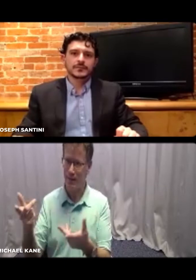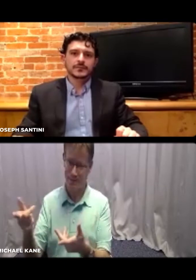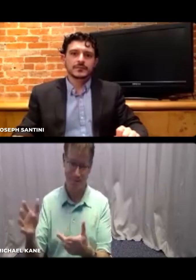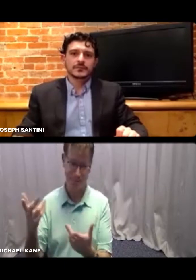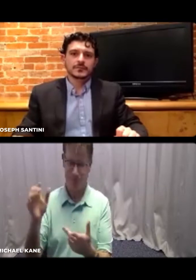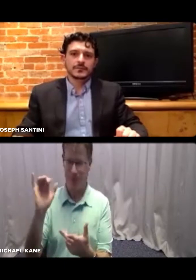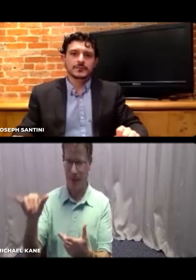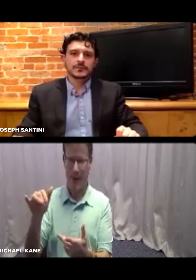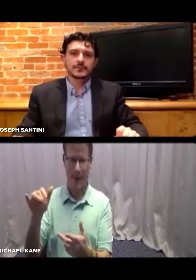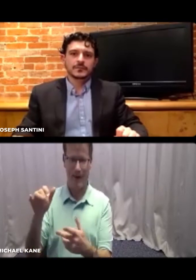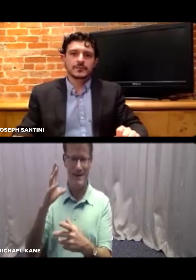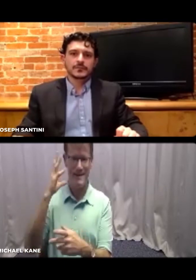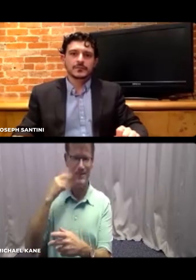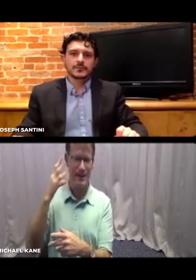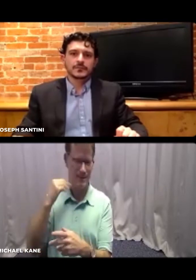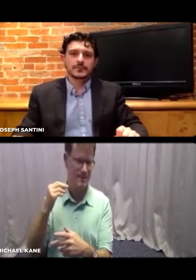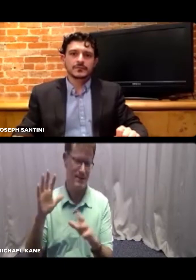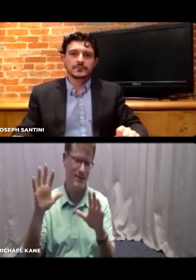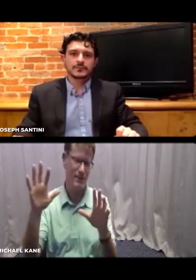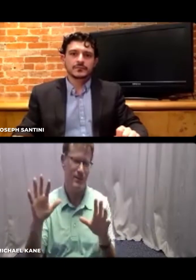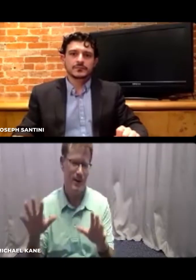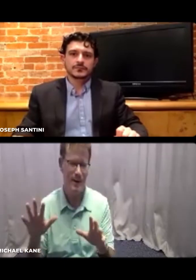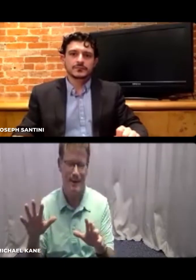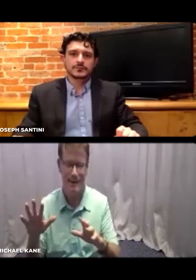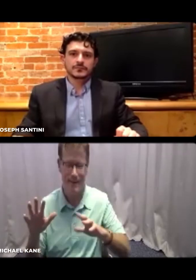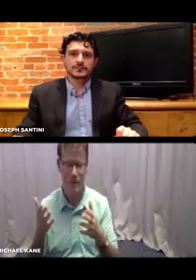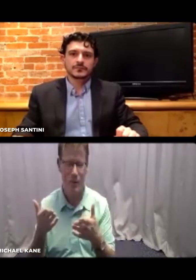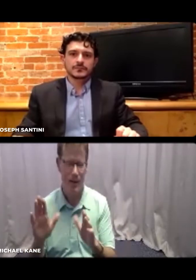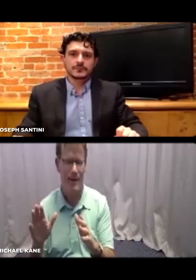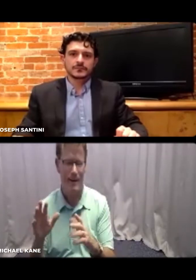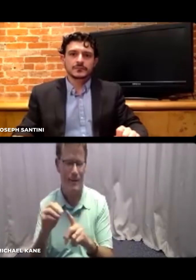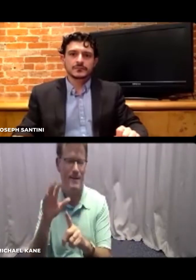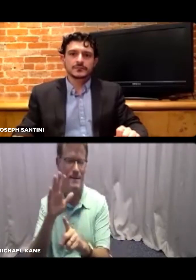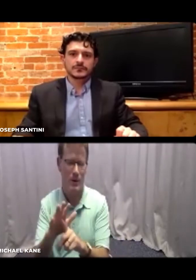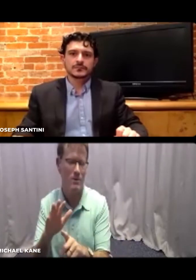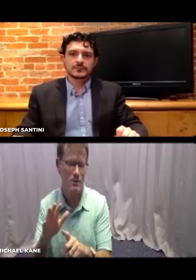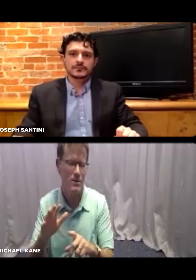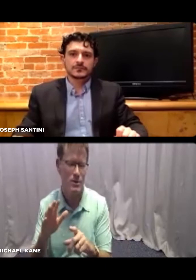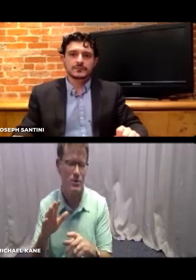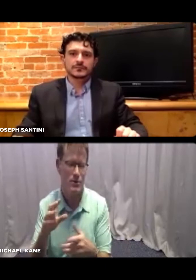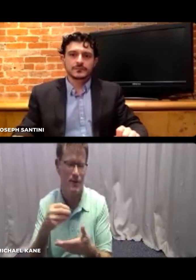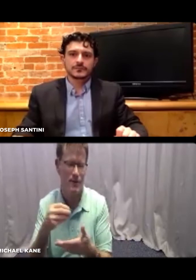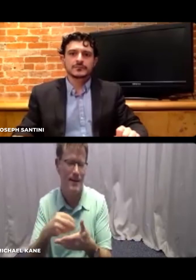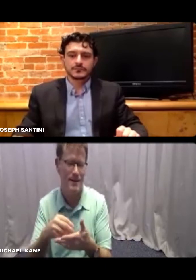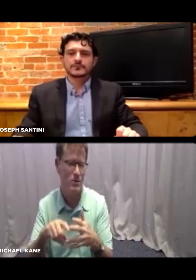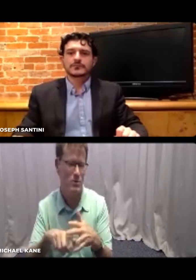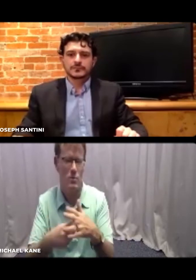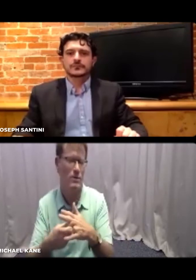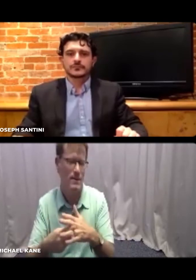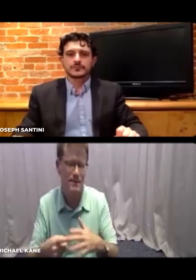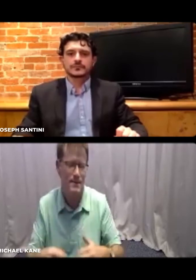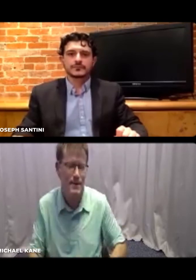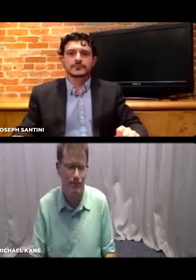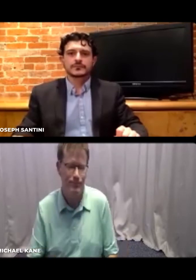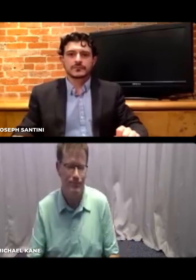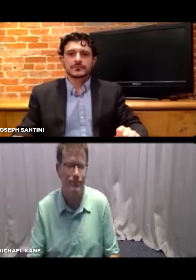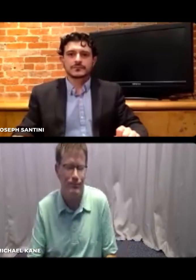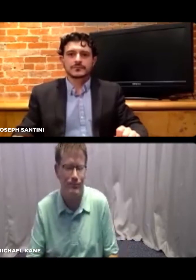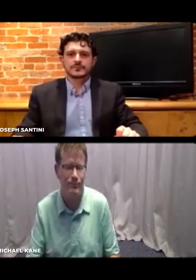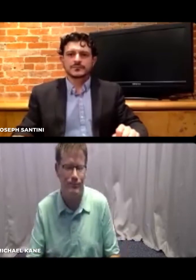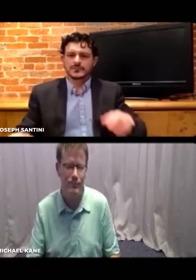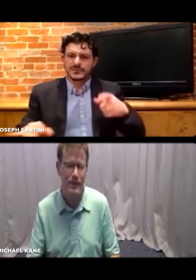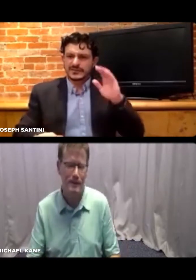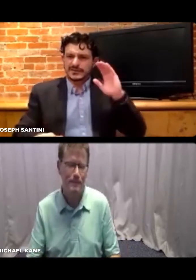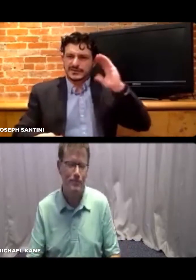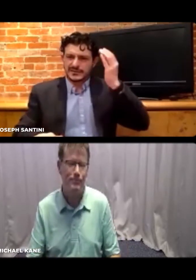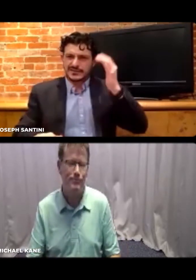And that experience was a really wonderful way to expose her to these concepts at the